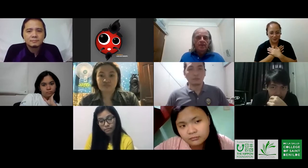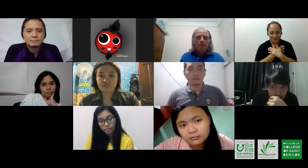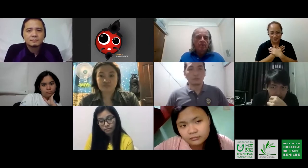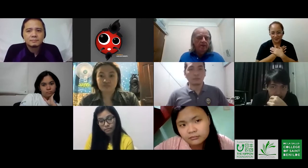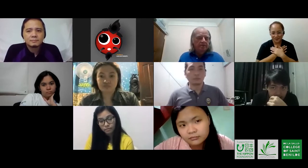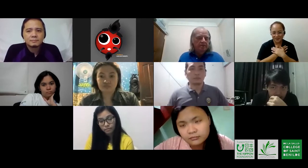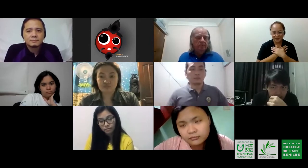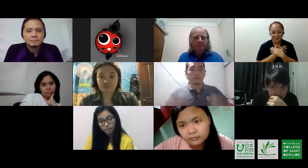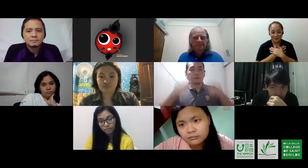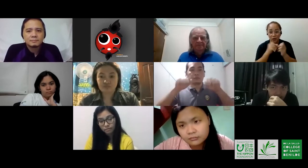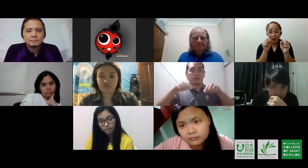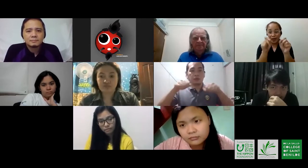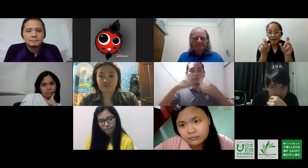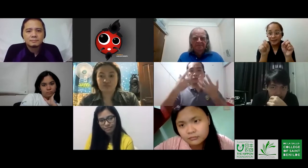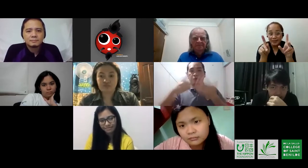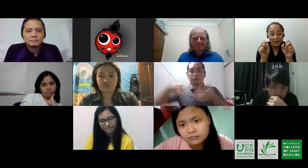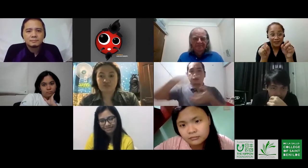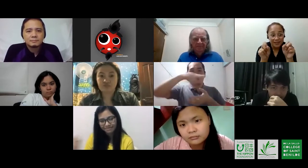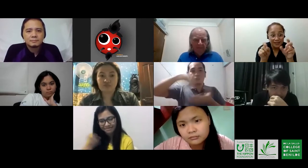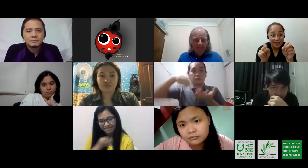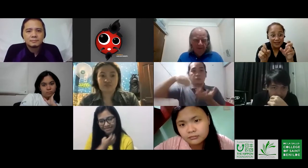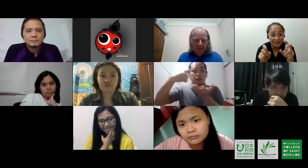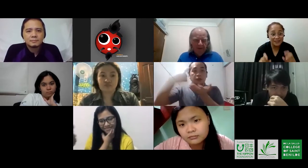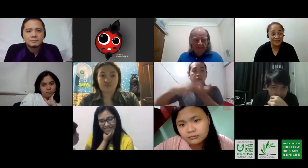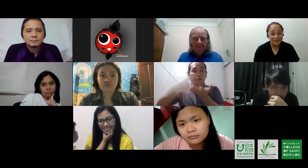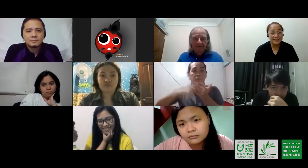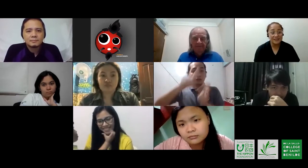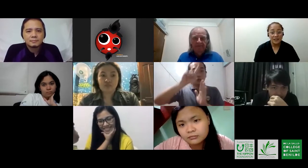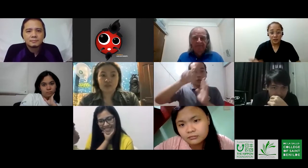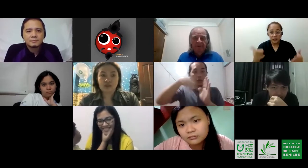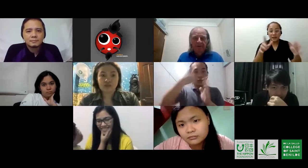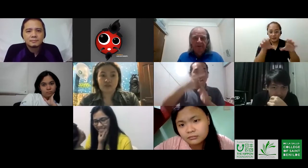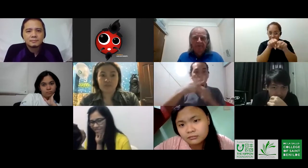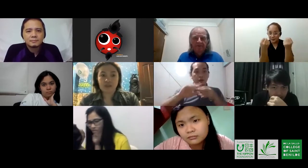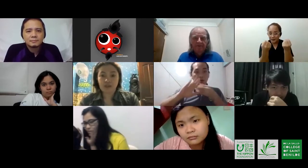Okay, so 10-minute rest, 15-minute rest.